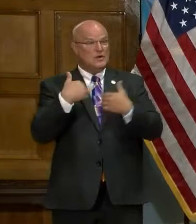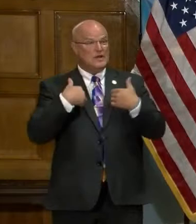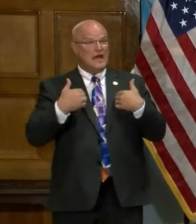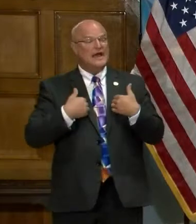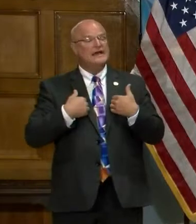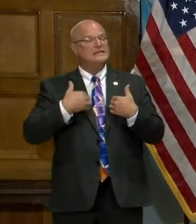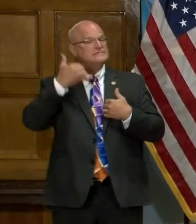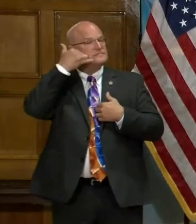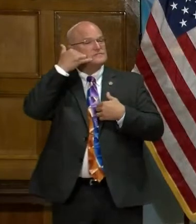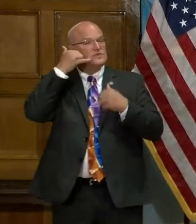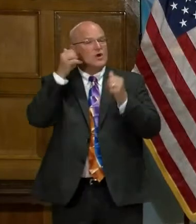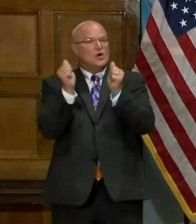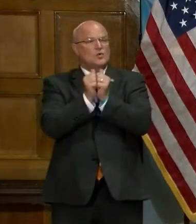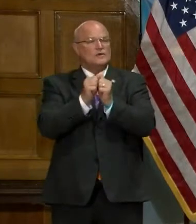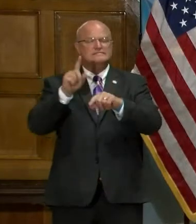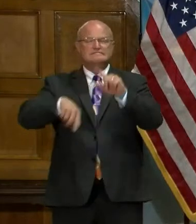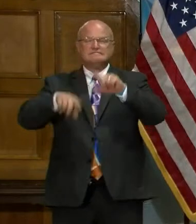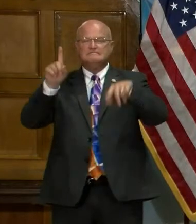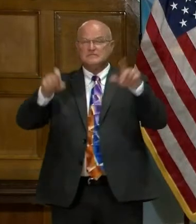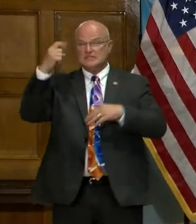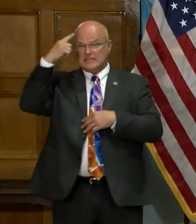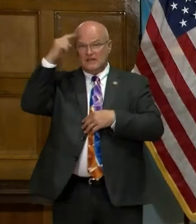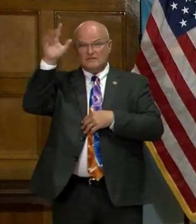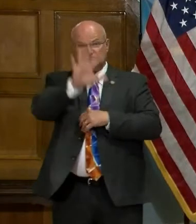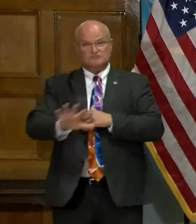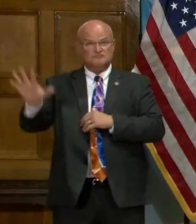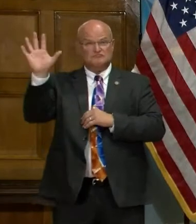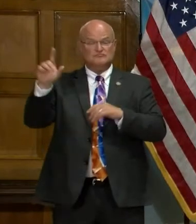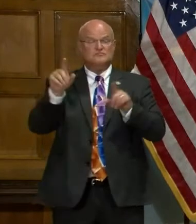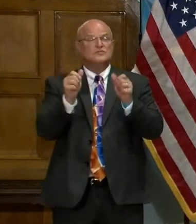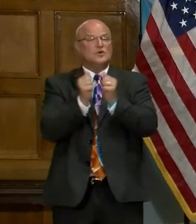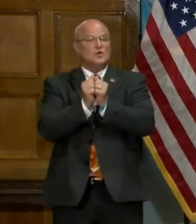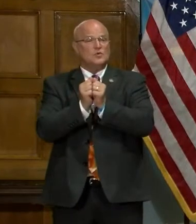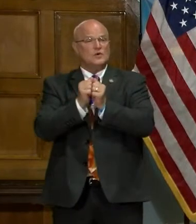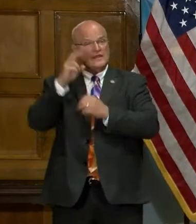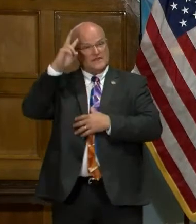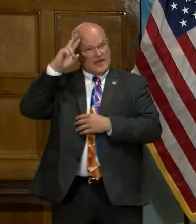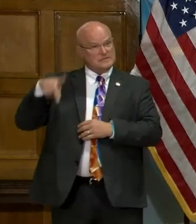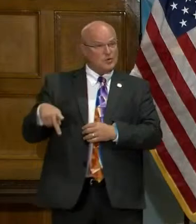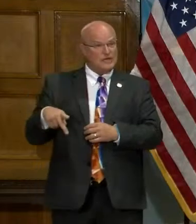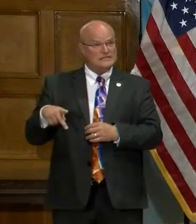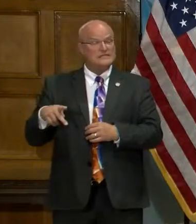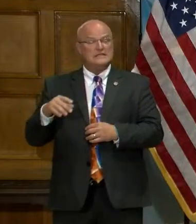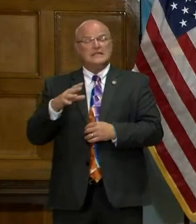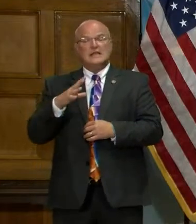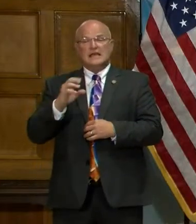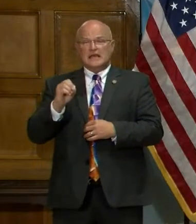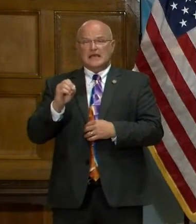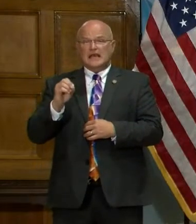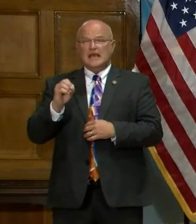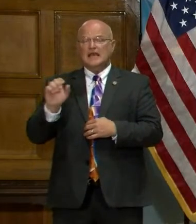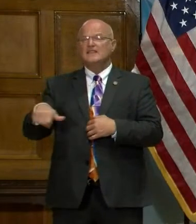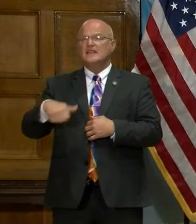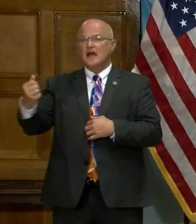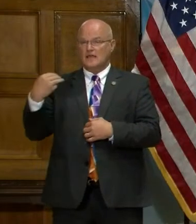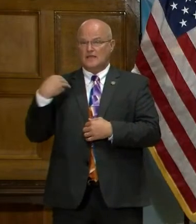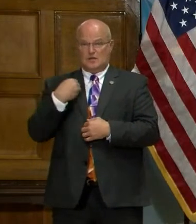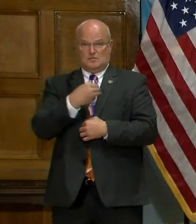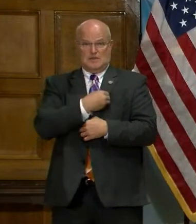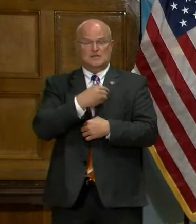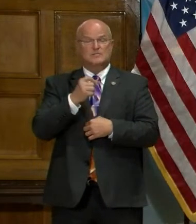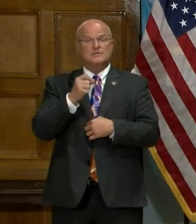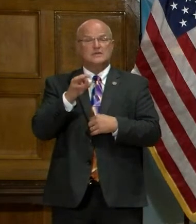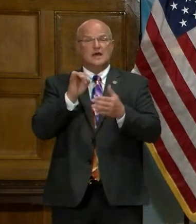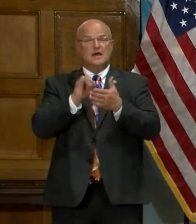a conference call with various governors, as well as with the Vice President and the other members of